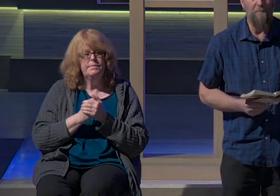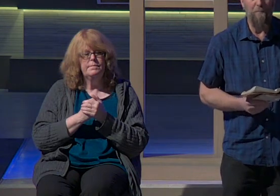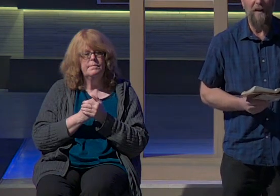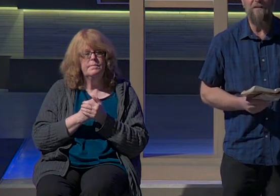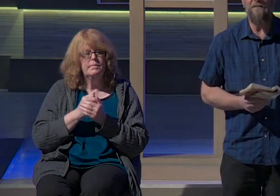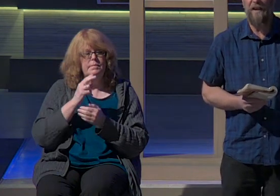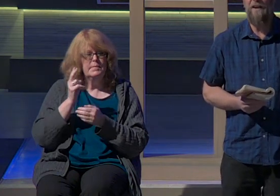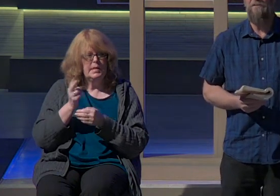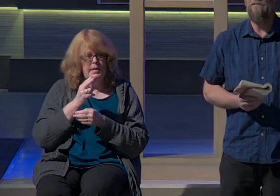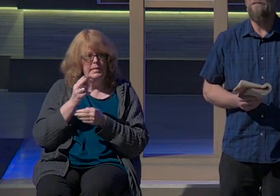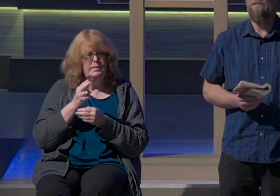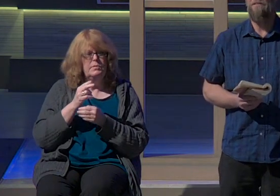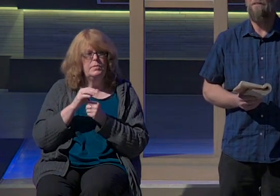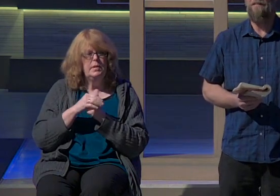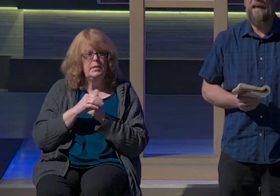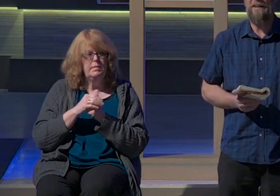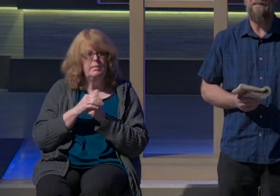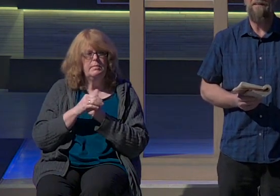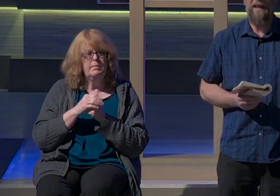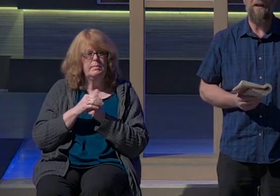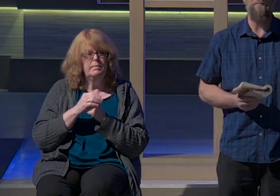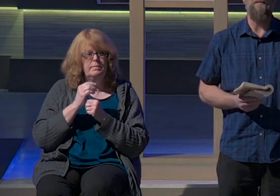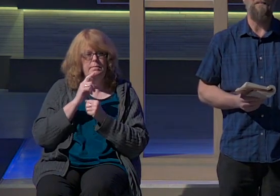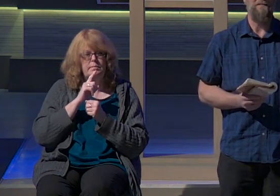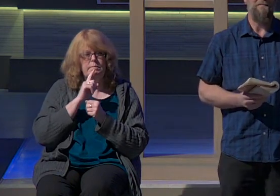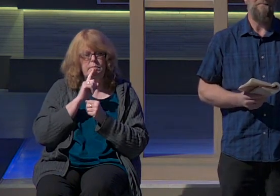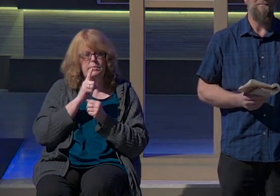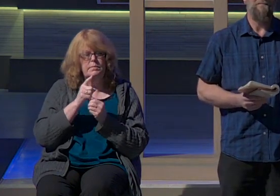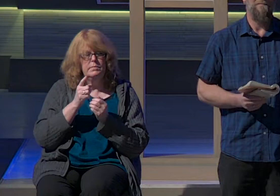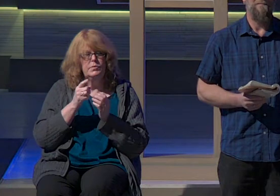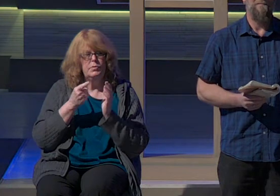History bears out that happened.